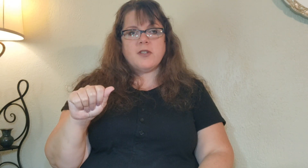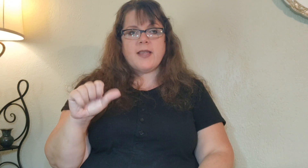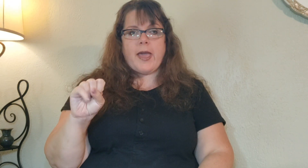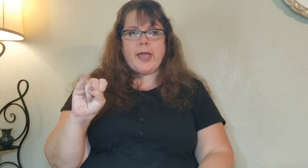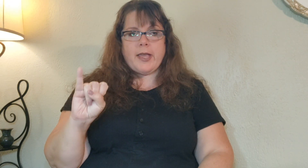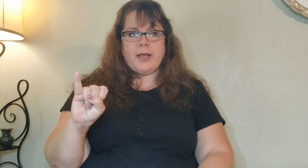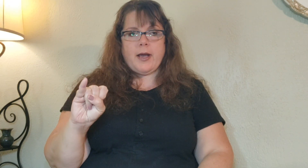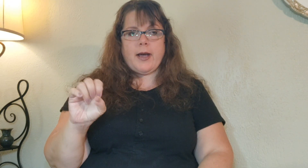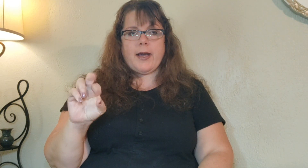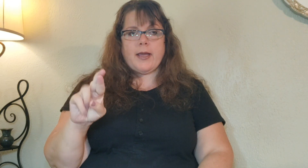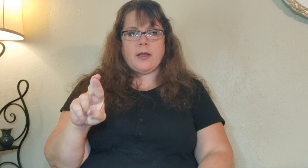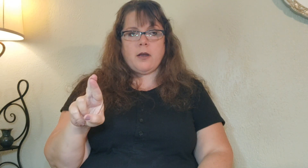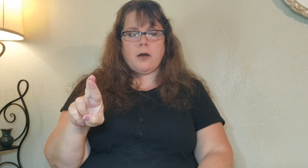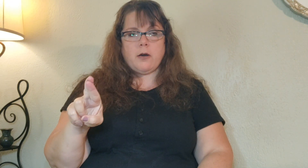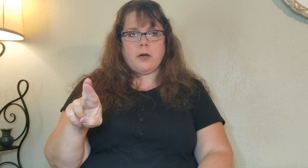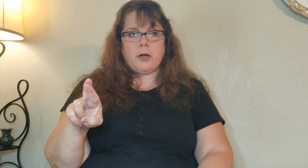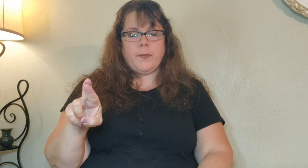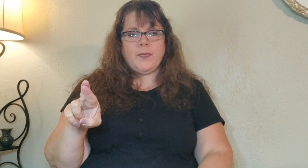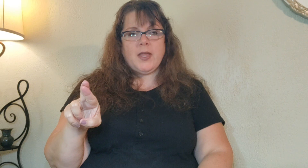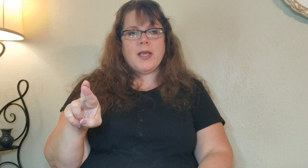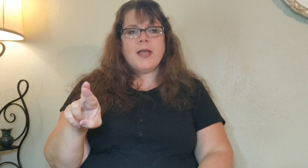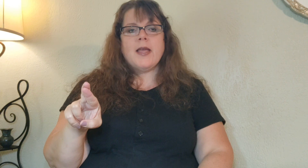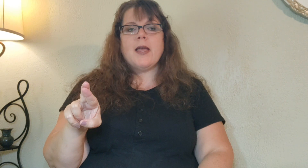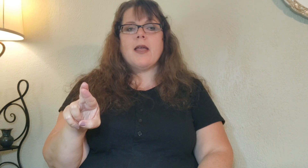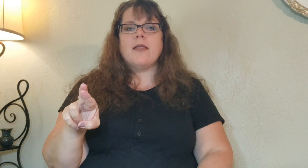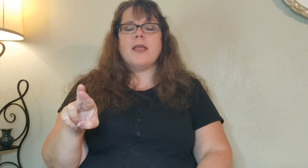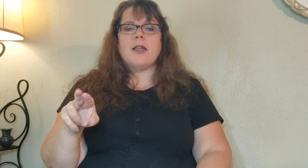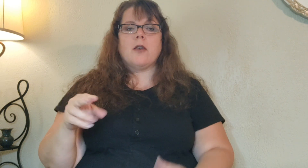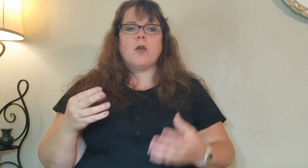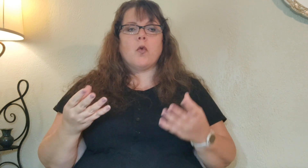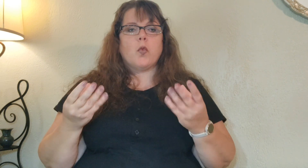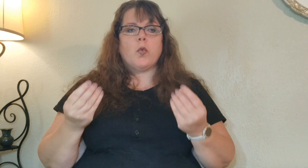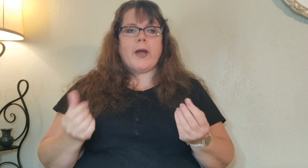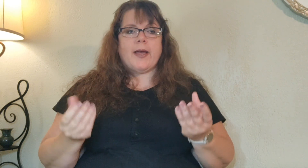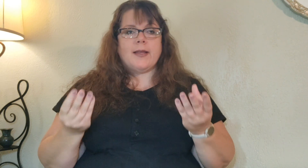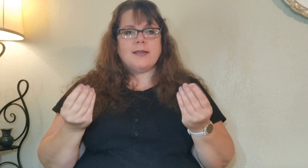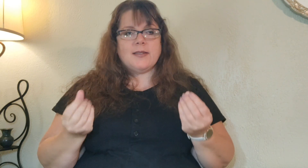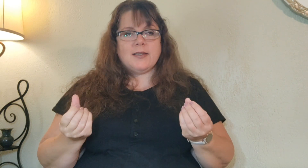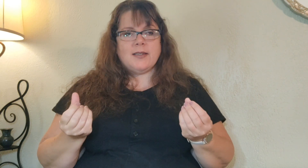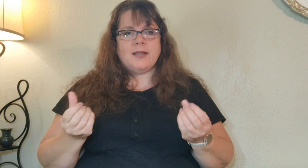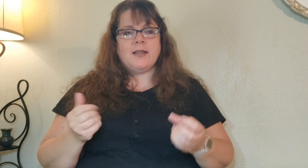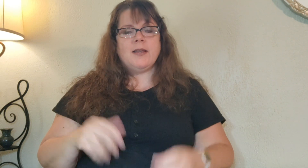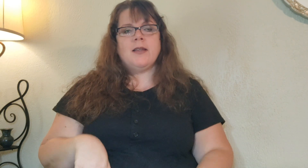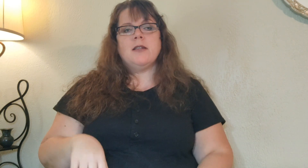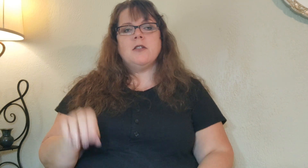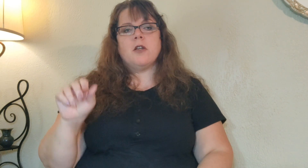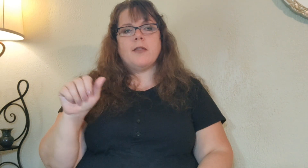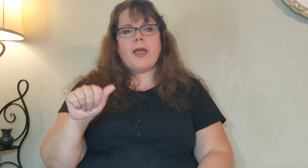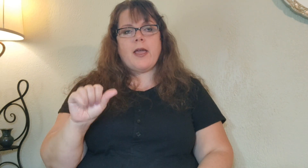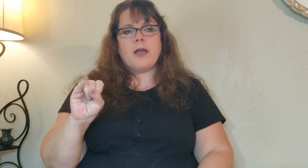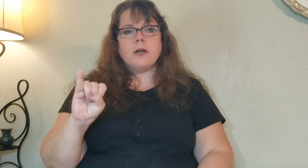is A-I-R, and then wet. So the